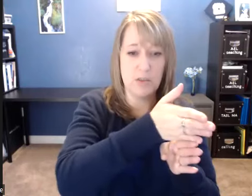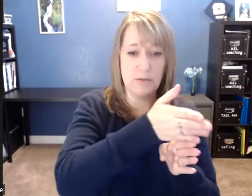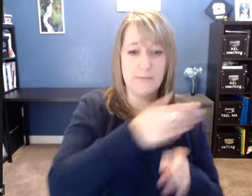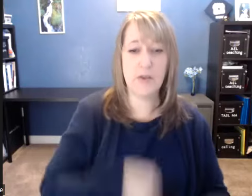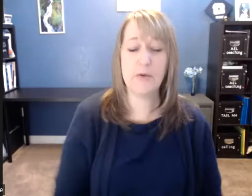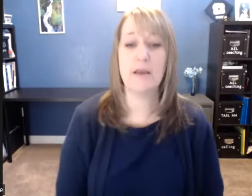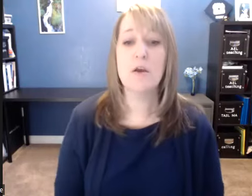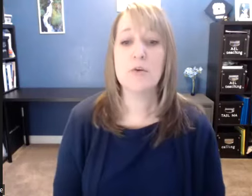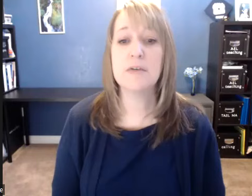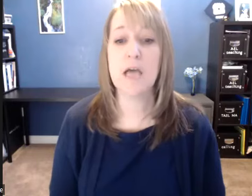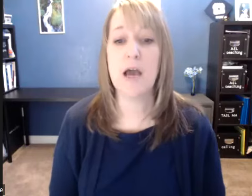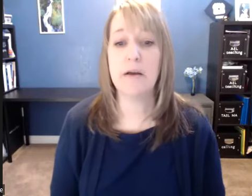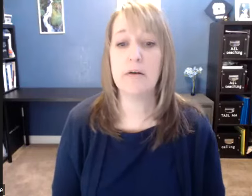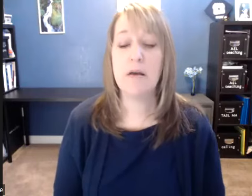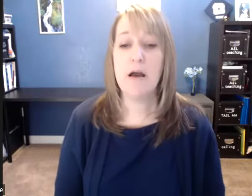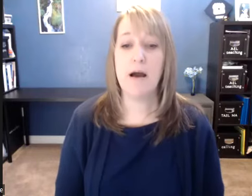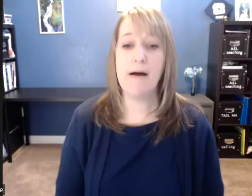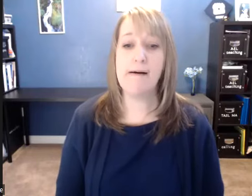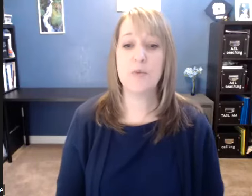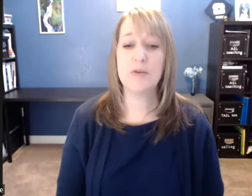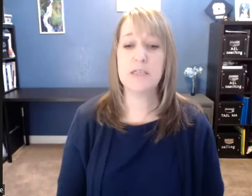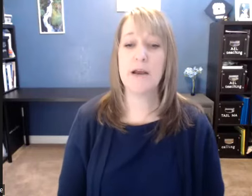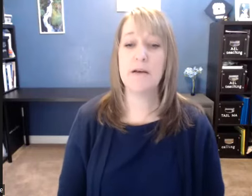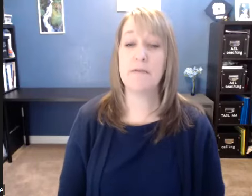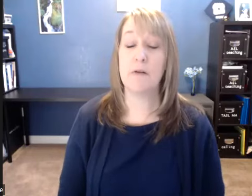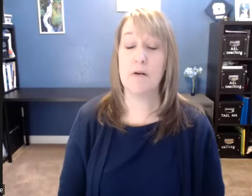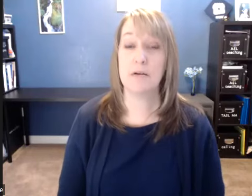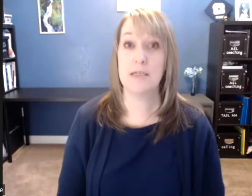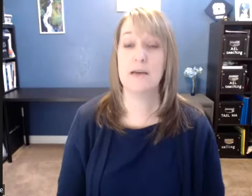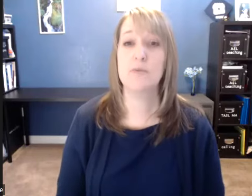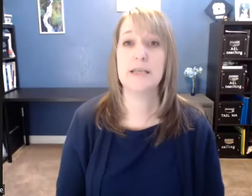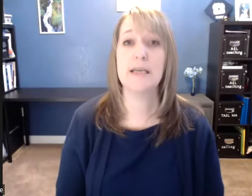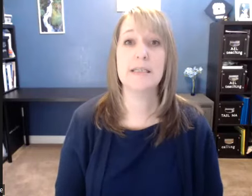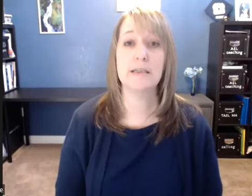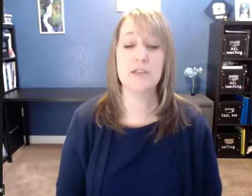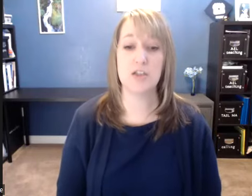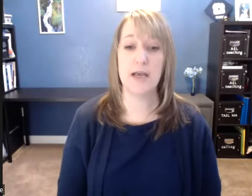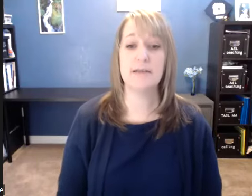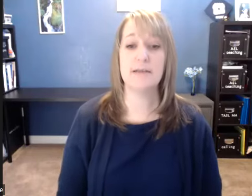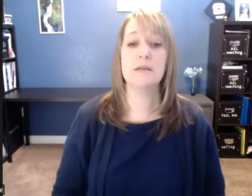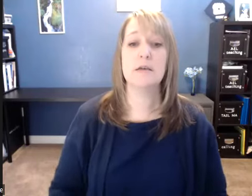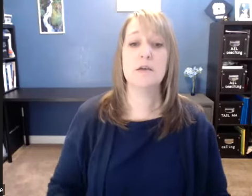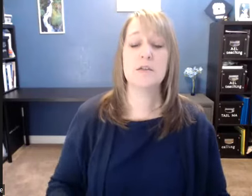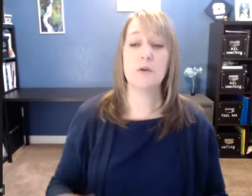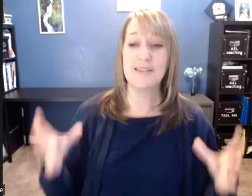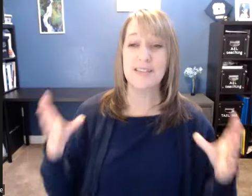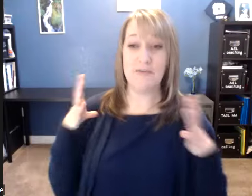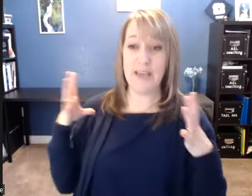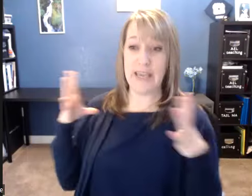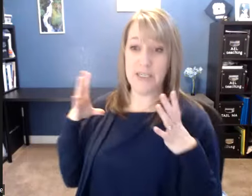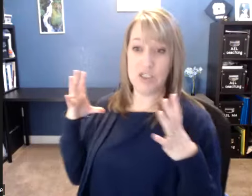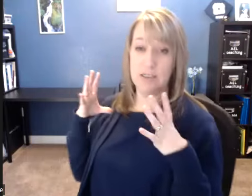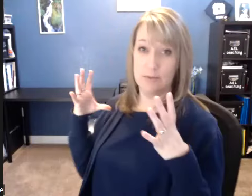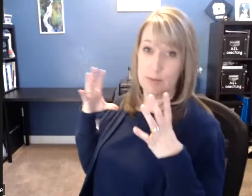Professional. Okay. Retired. Retired for a long time was signed initialized. So this is vacation,